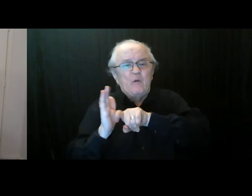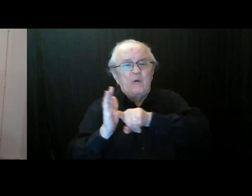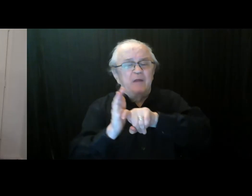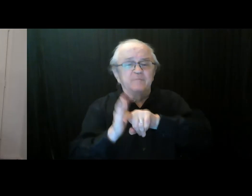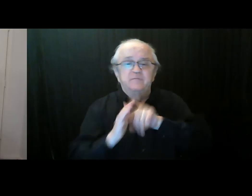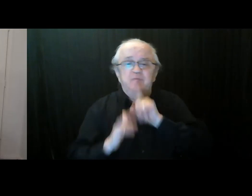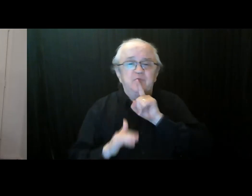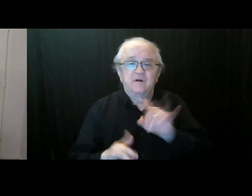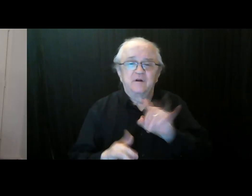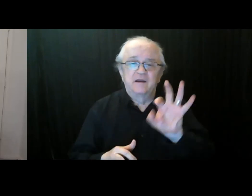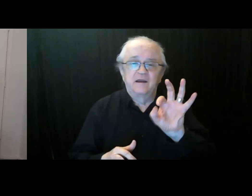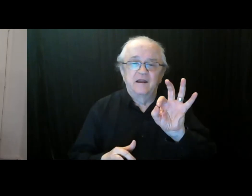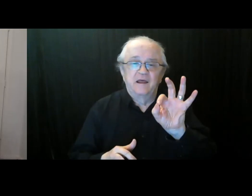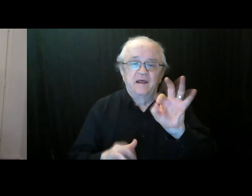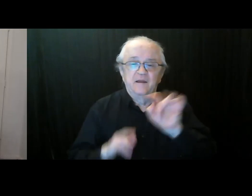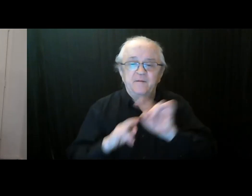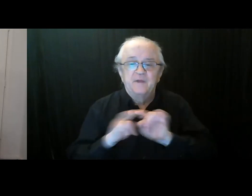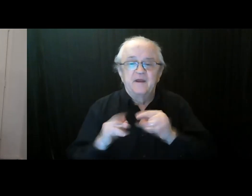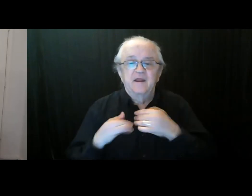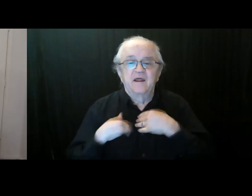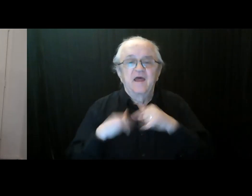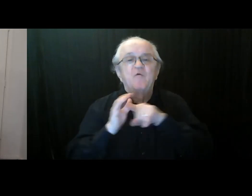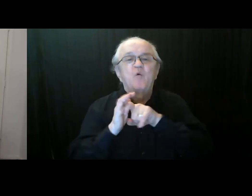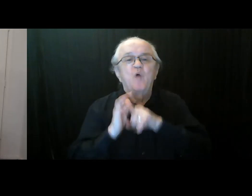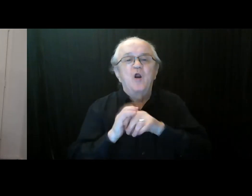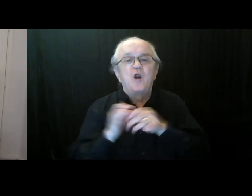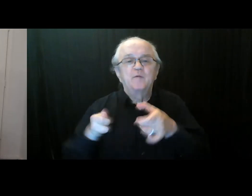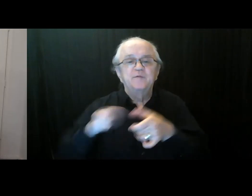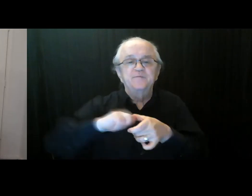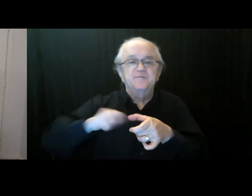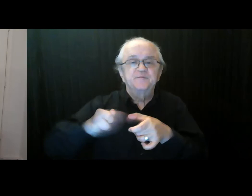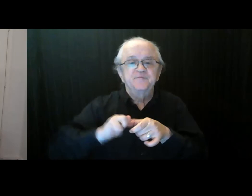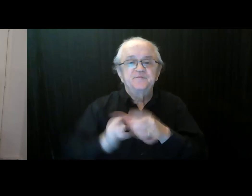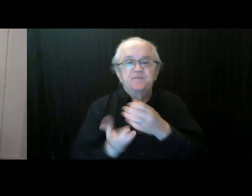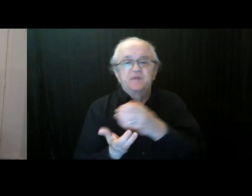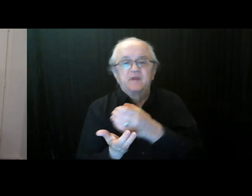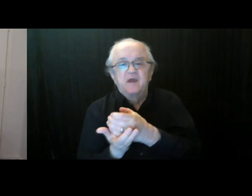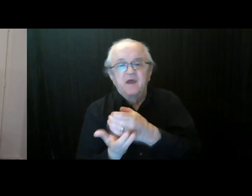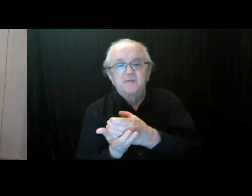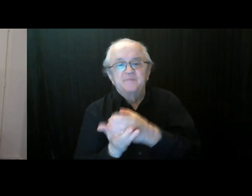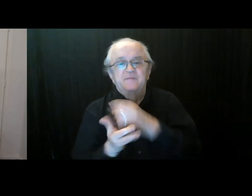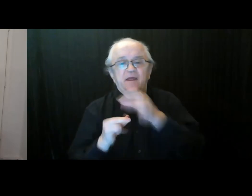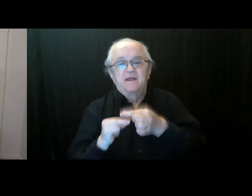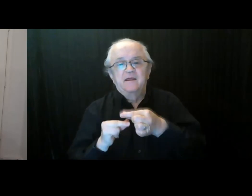9, but he serves worms in a cone, worms in a cup, and worms on a stick.